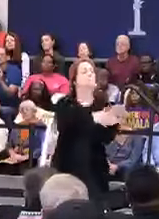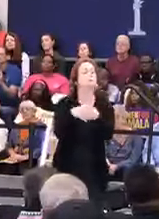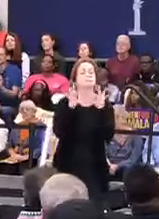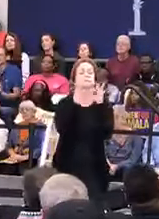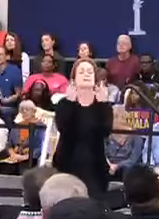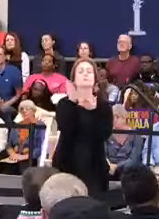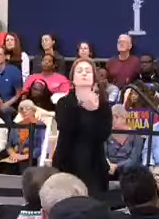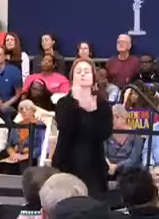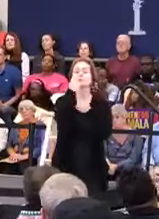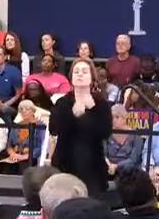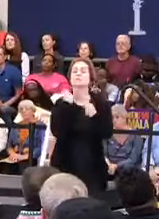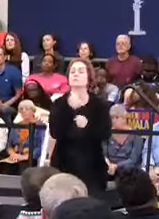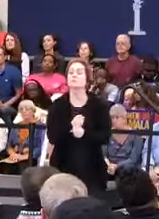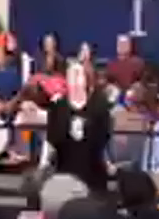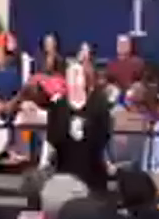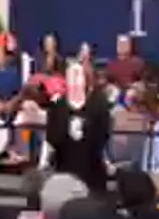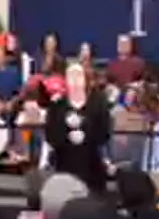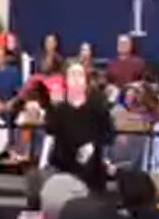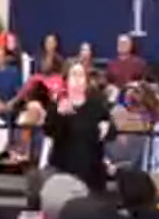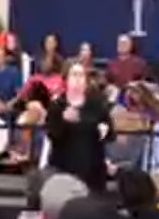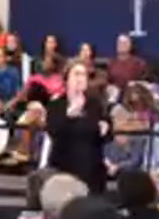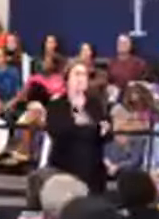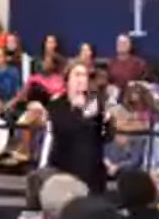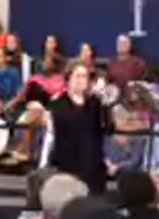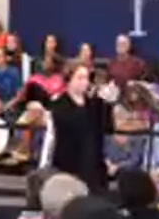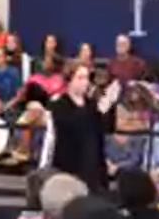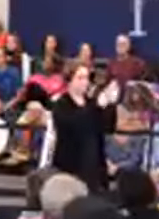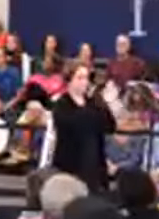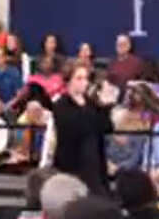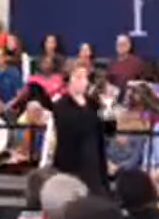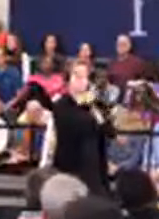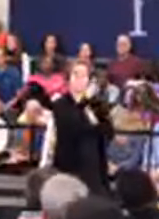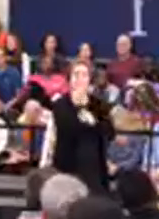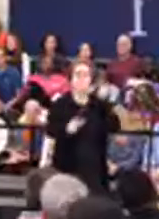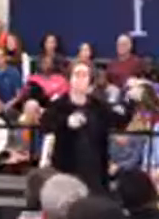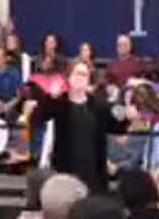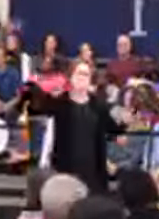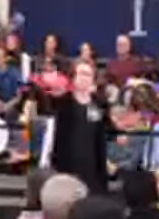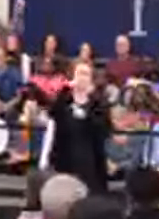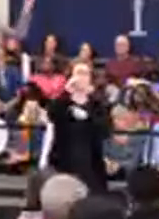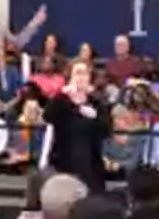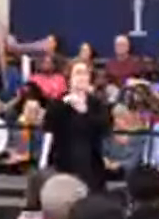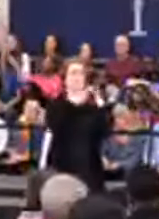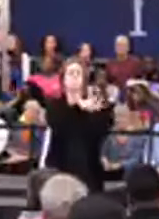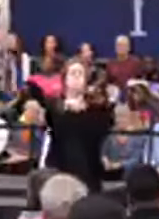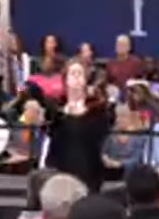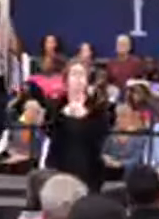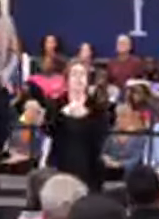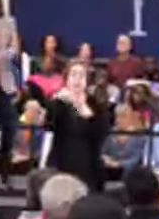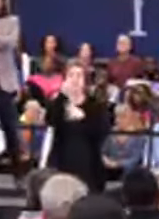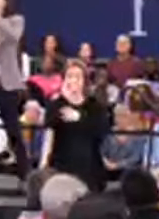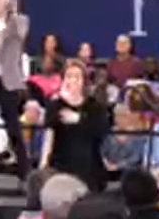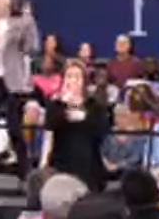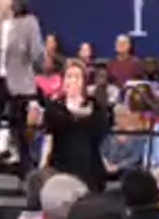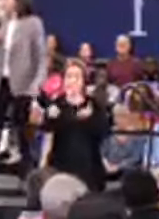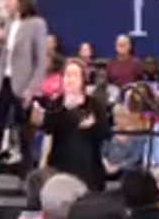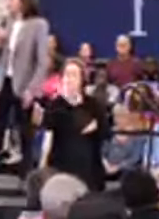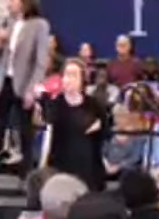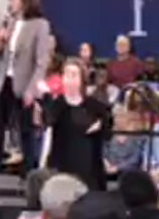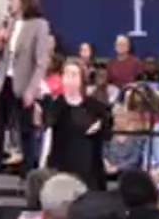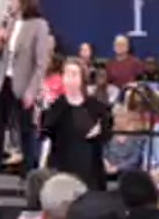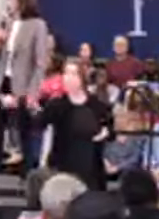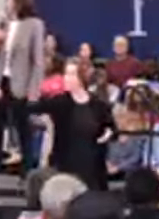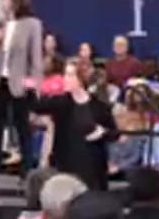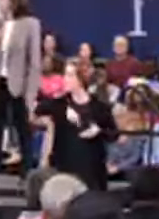year. Justice is on the ballot when 60 of the biggest corporations in America paid no taxes last year. Who here paid